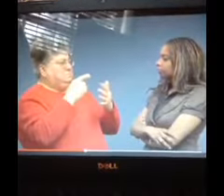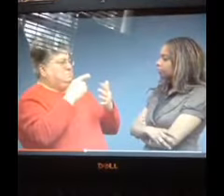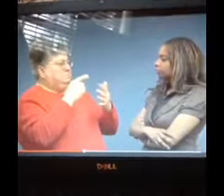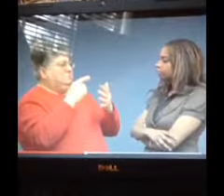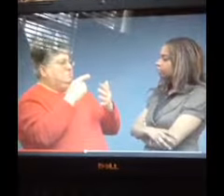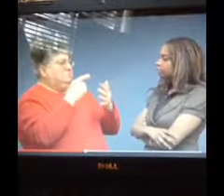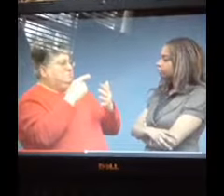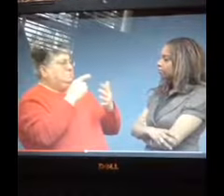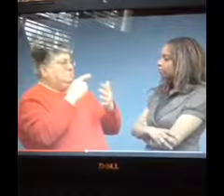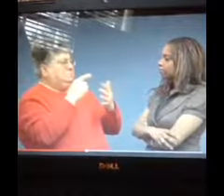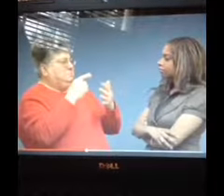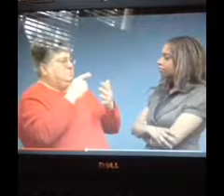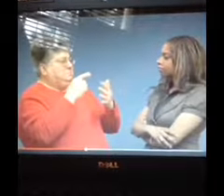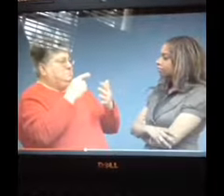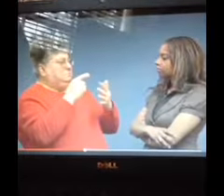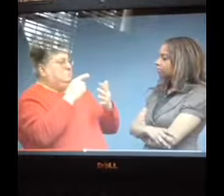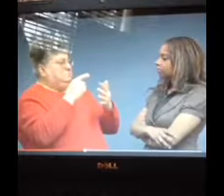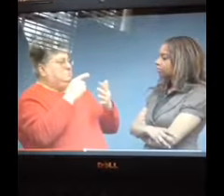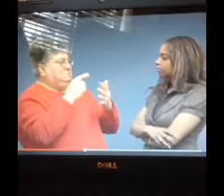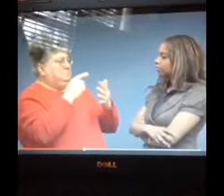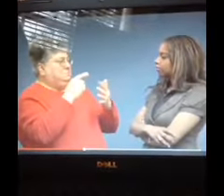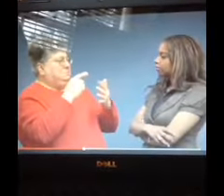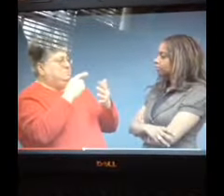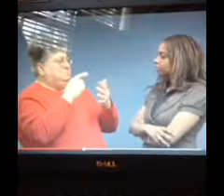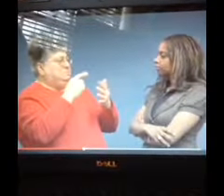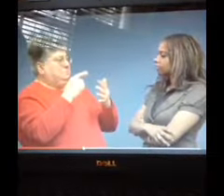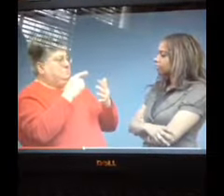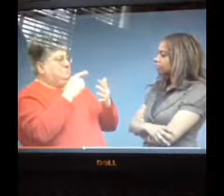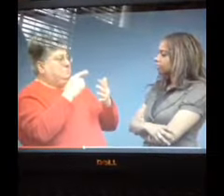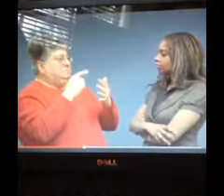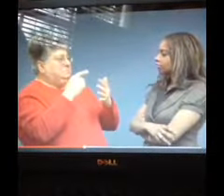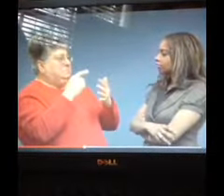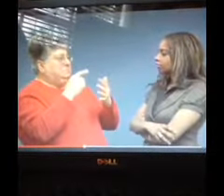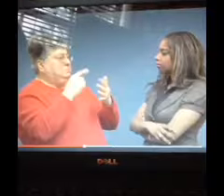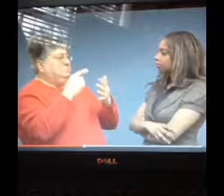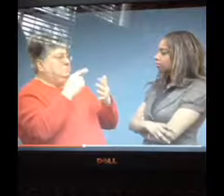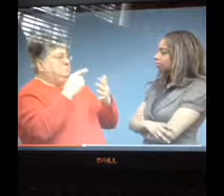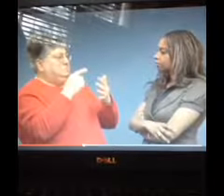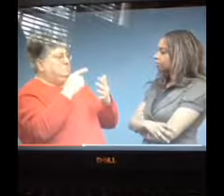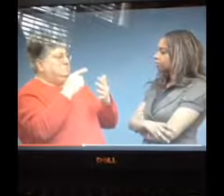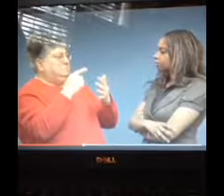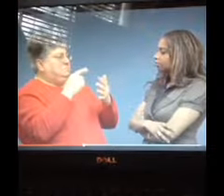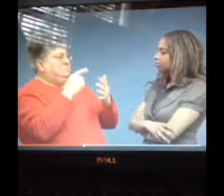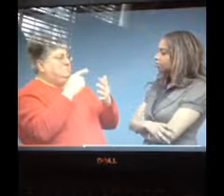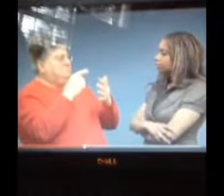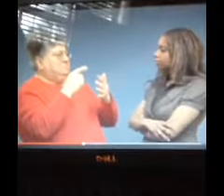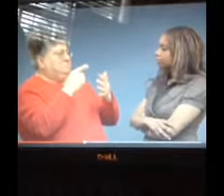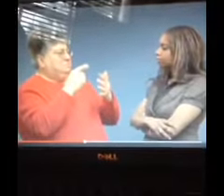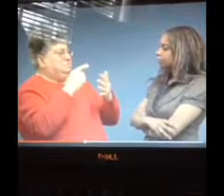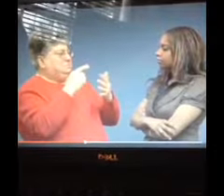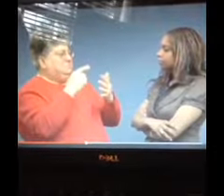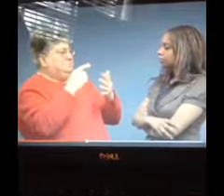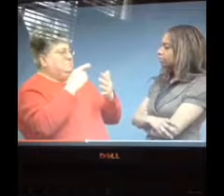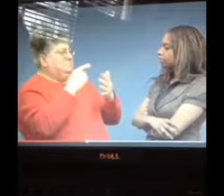project, but it was in the back of my mind. I always thought about it. Many years later, maybe a year